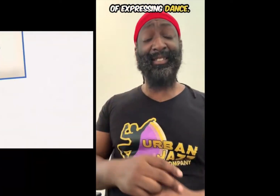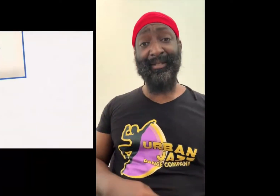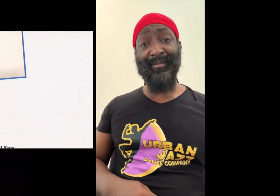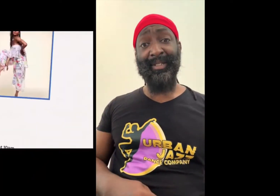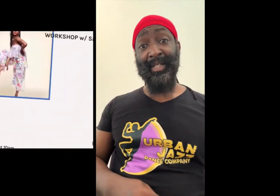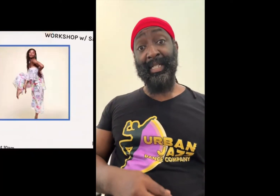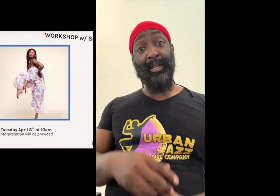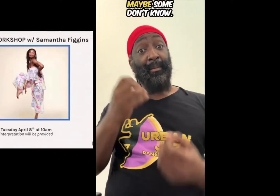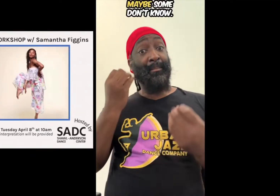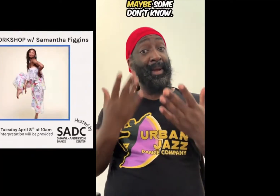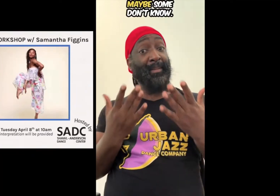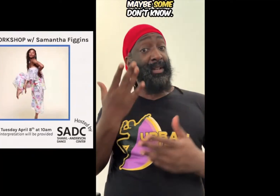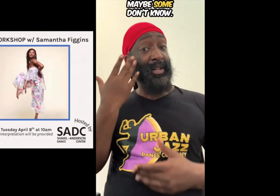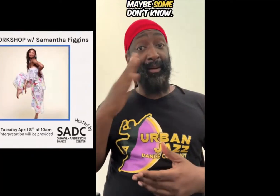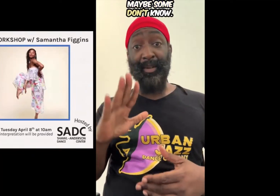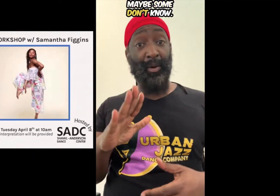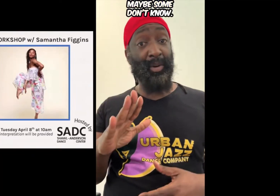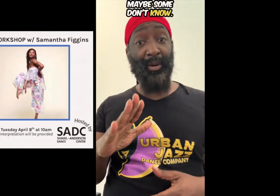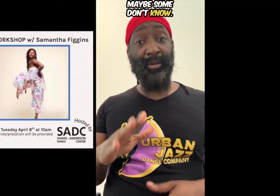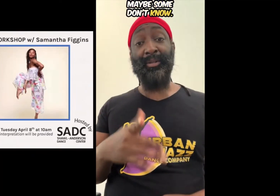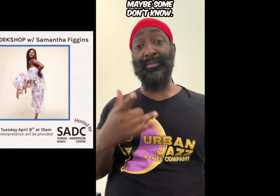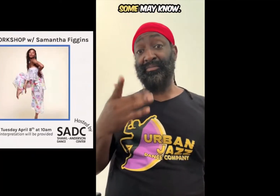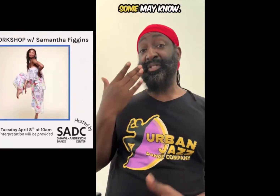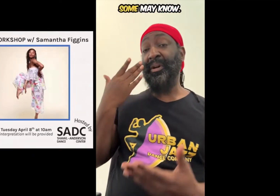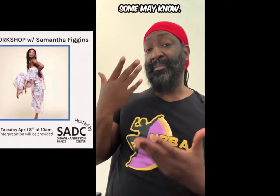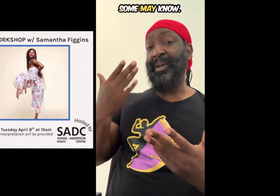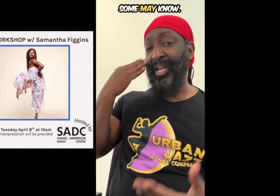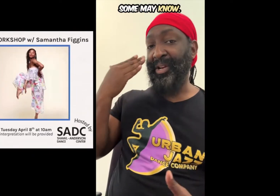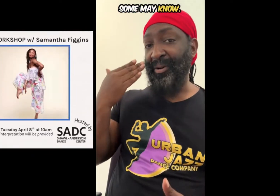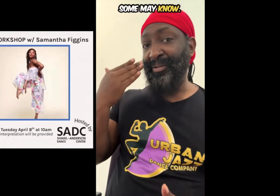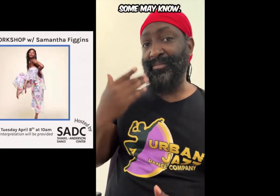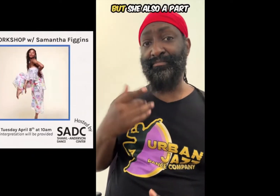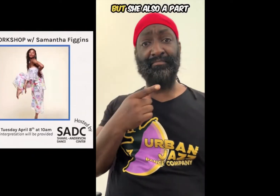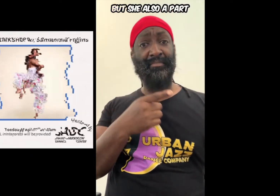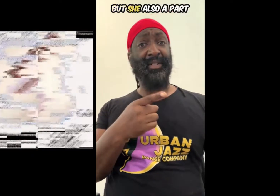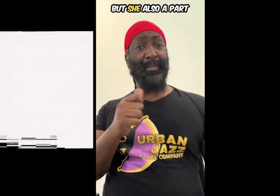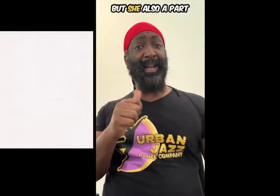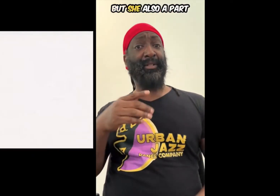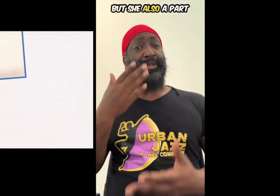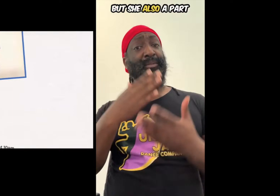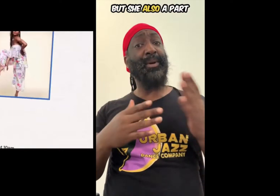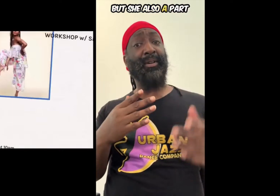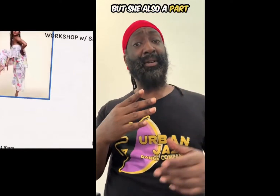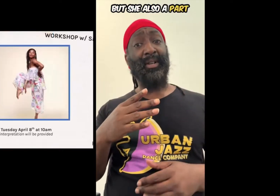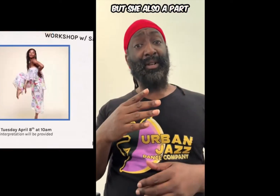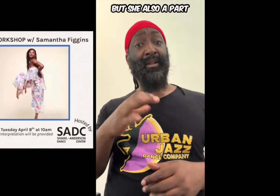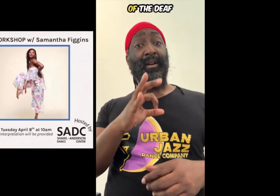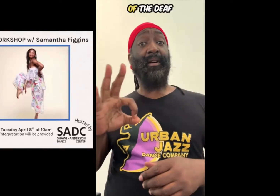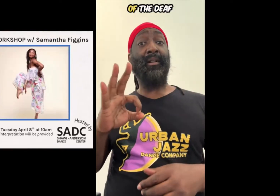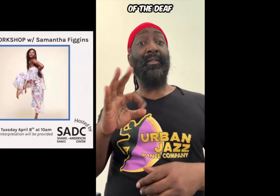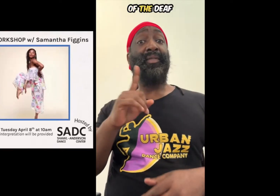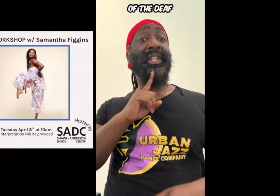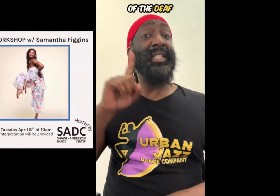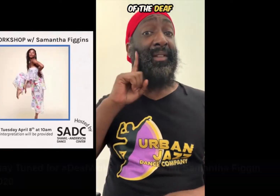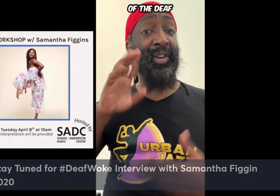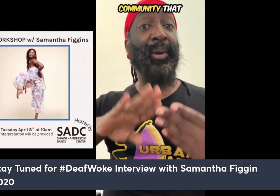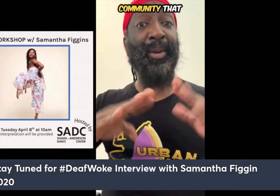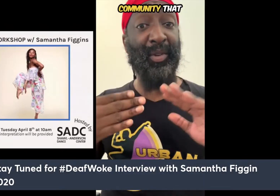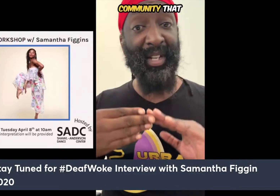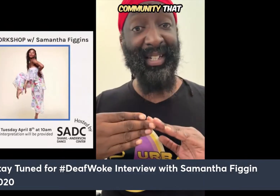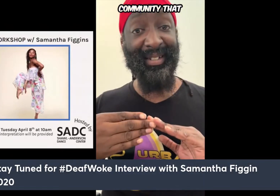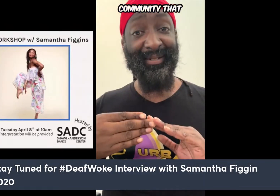dance. Maybe some don't know, some may know, but the master is part of the